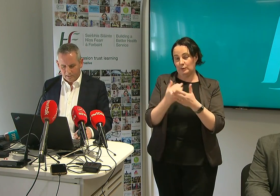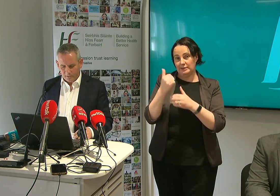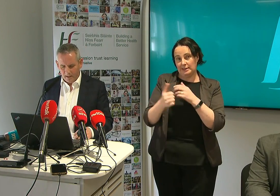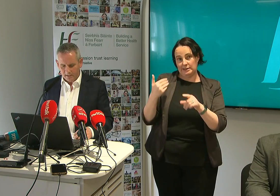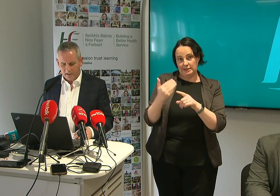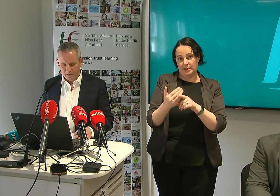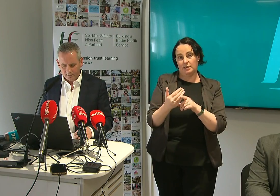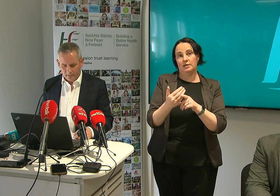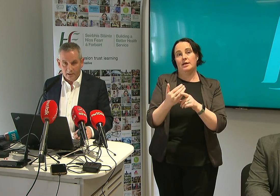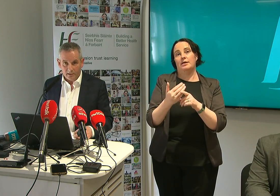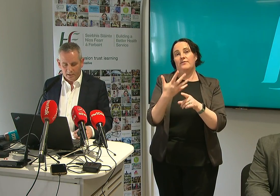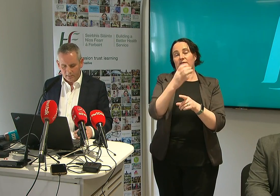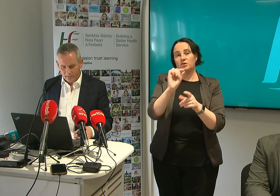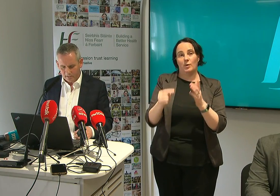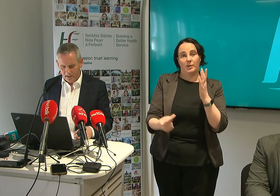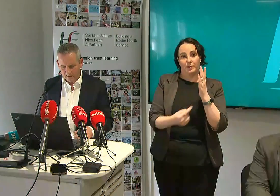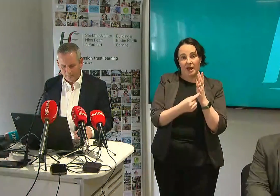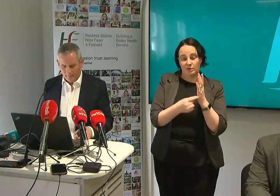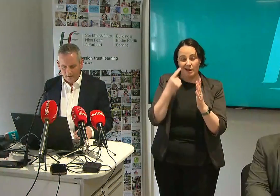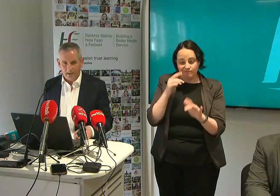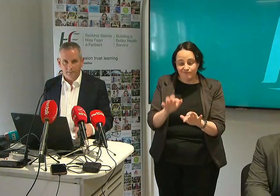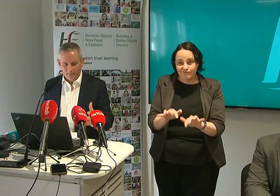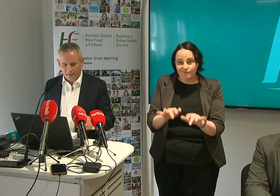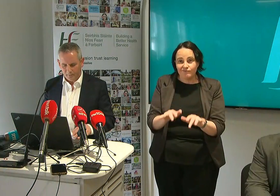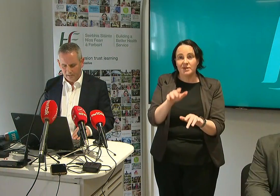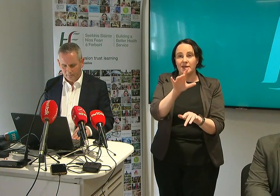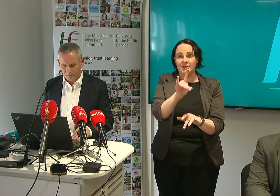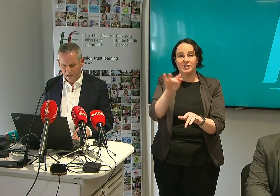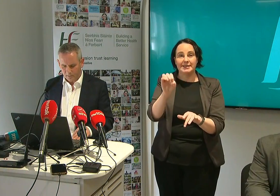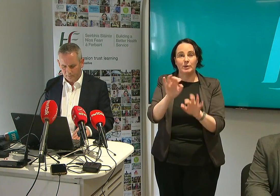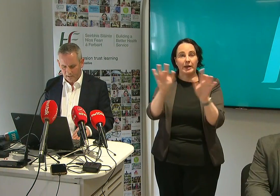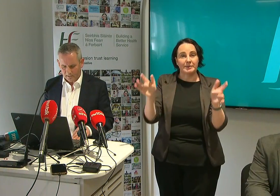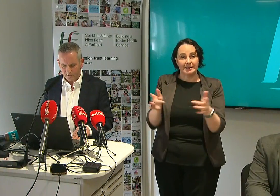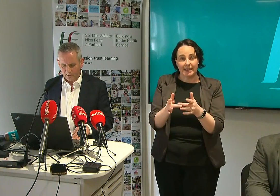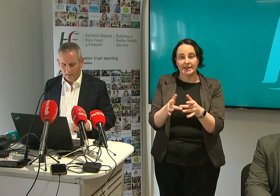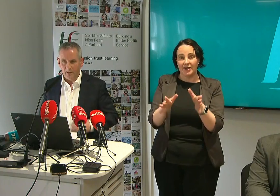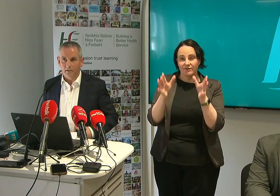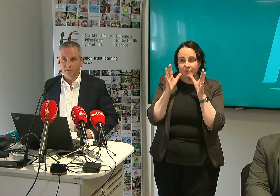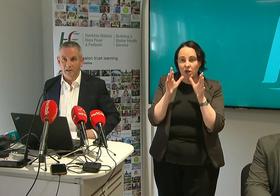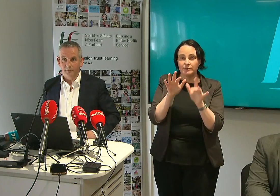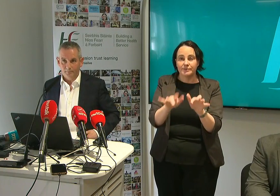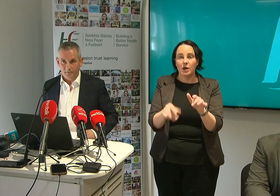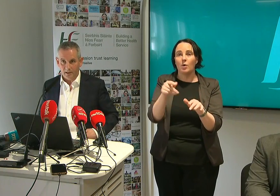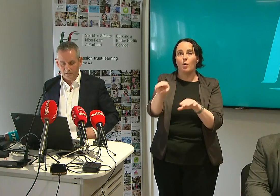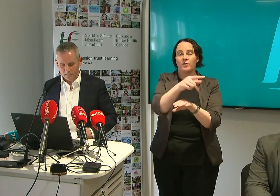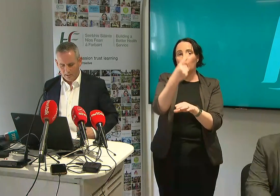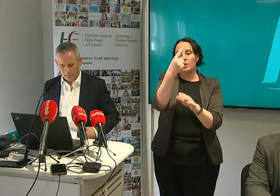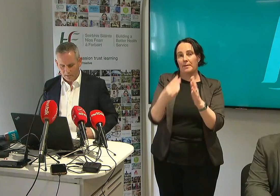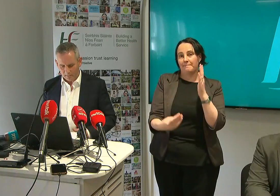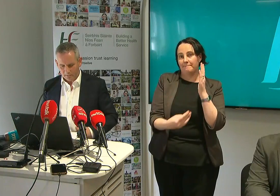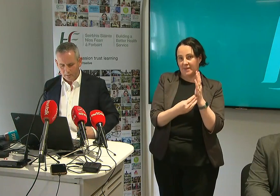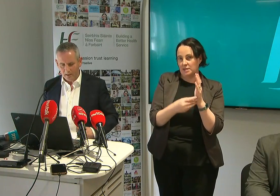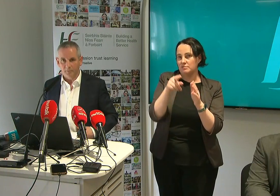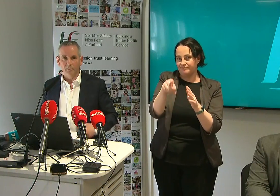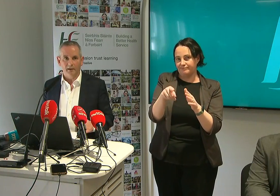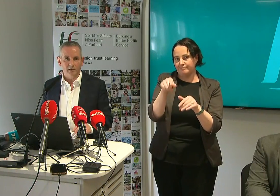500,000 visits to our hse.ie site this week, indeed 500,000 Facebook impressions and over 1 million impressions on